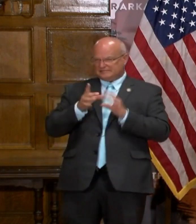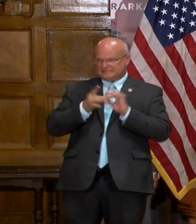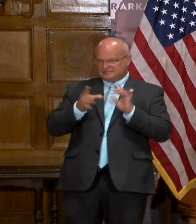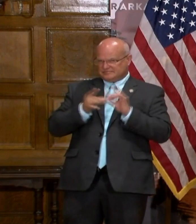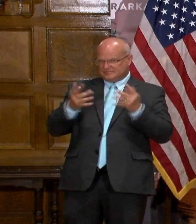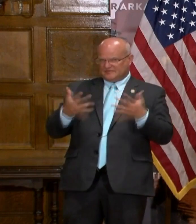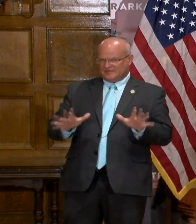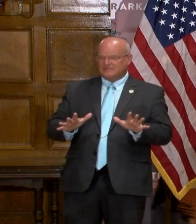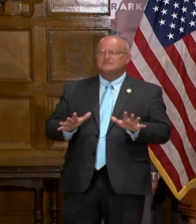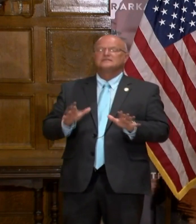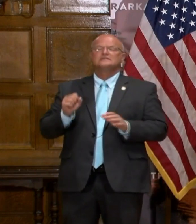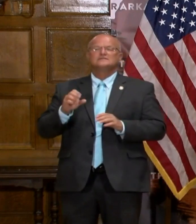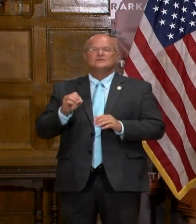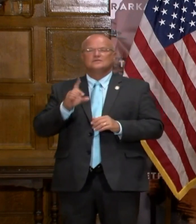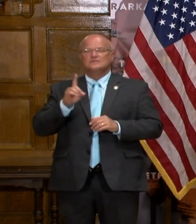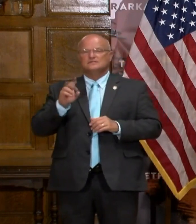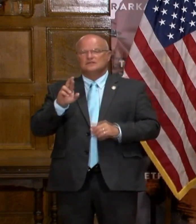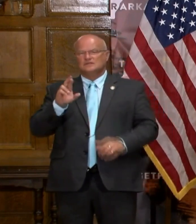he presents that.